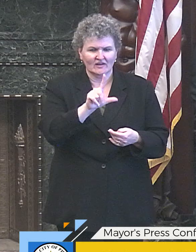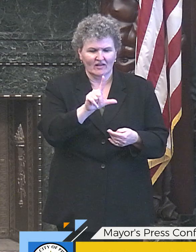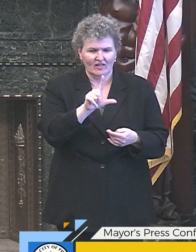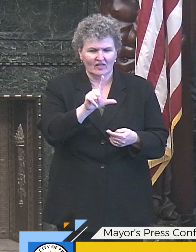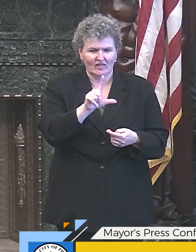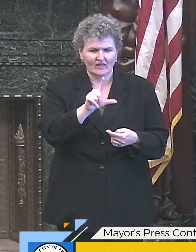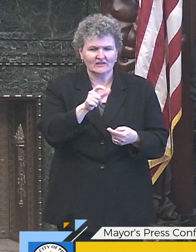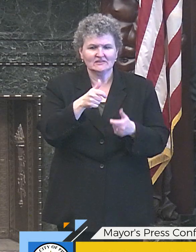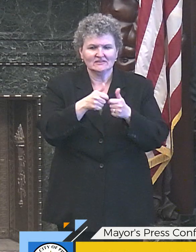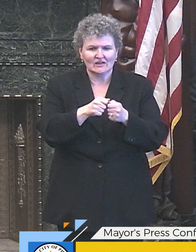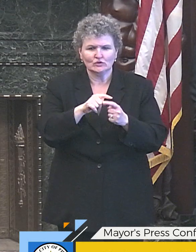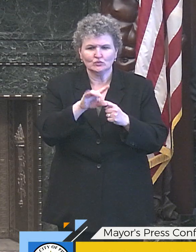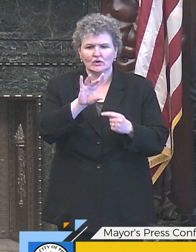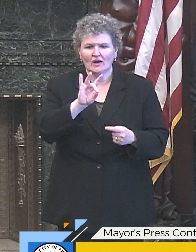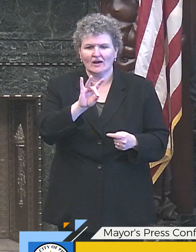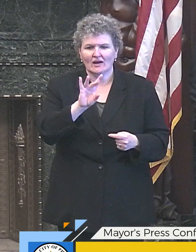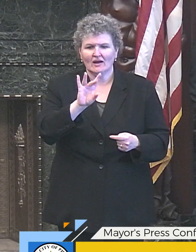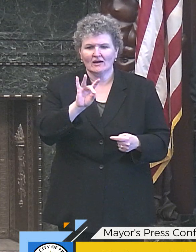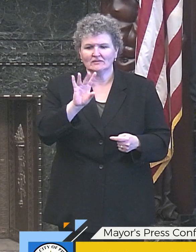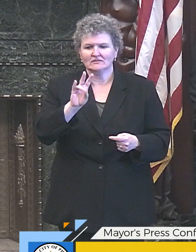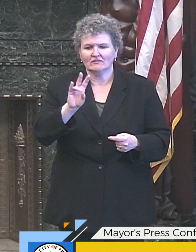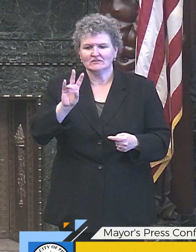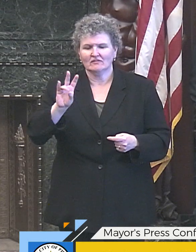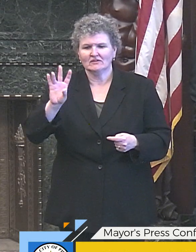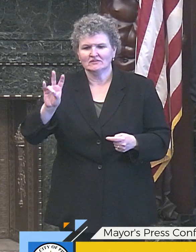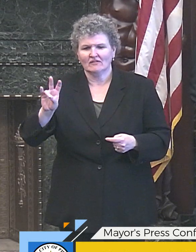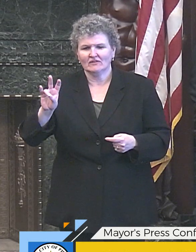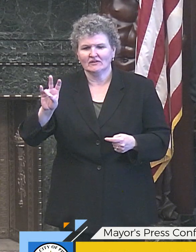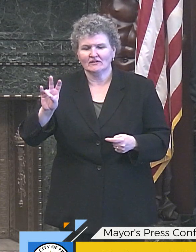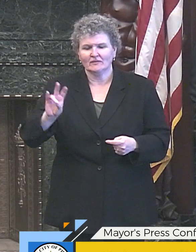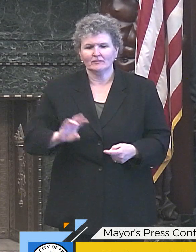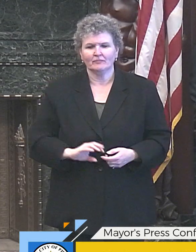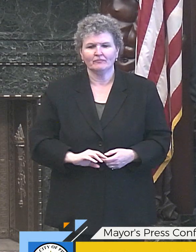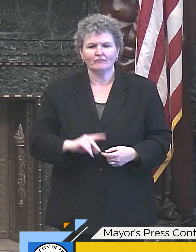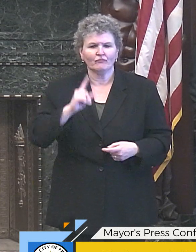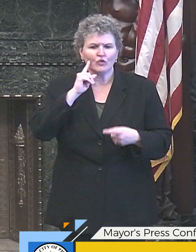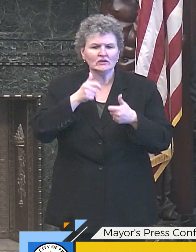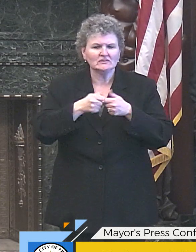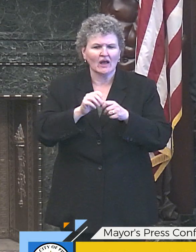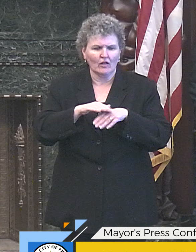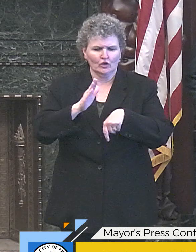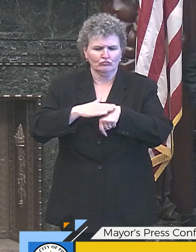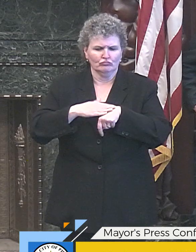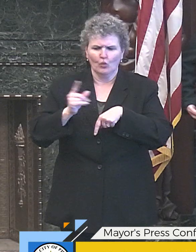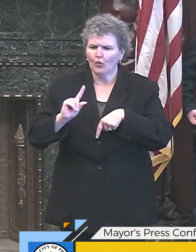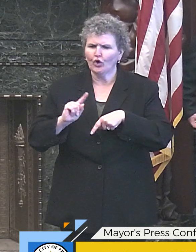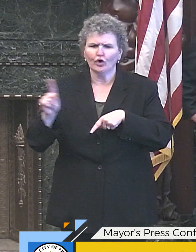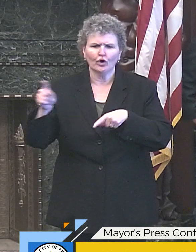Thank you.